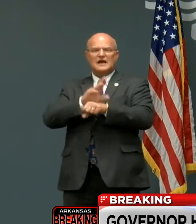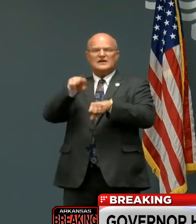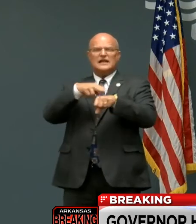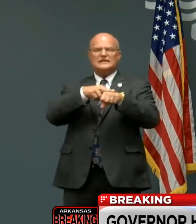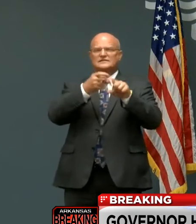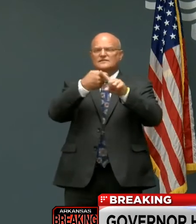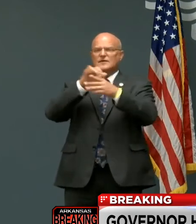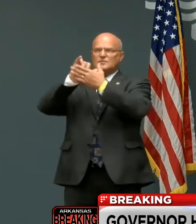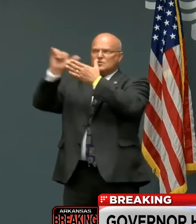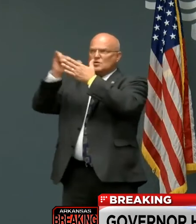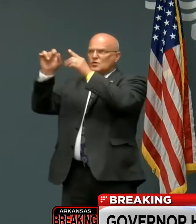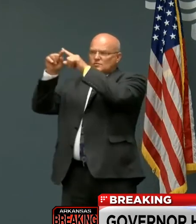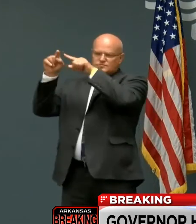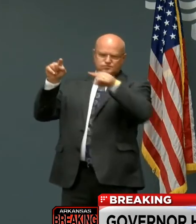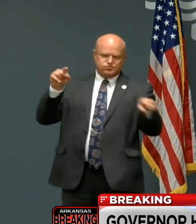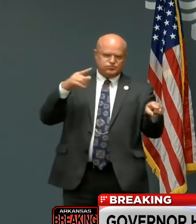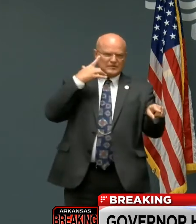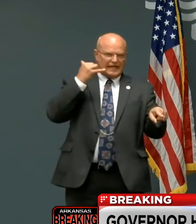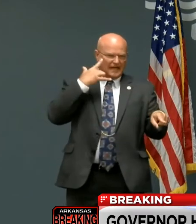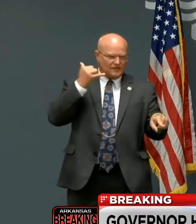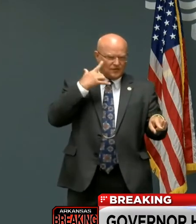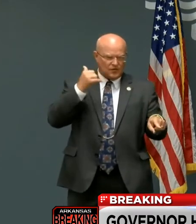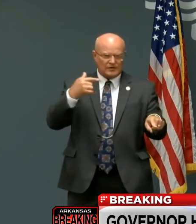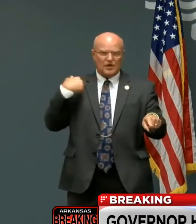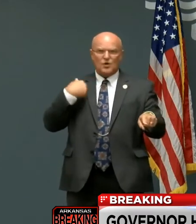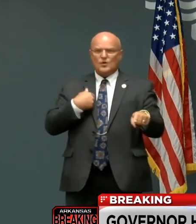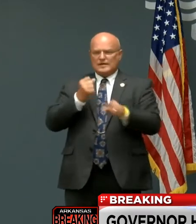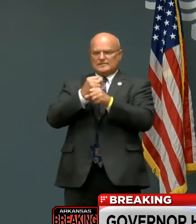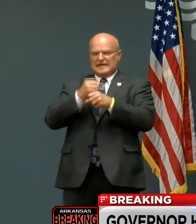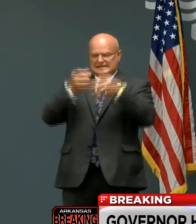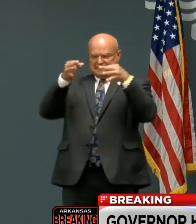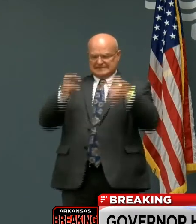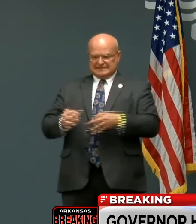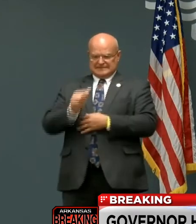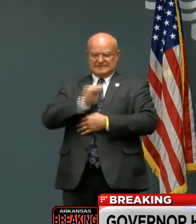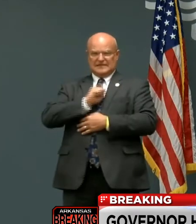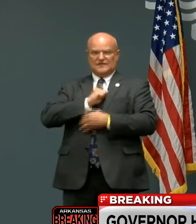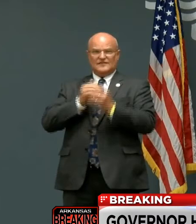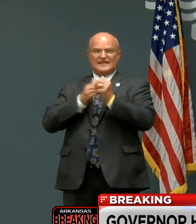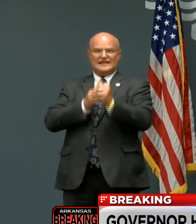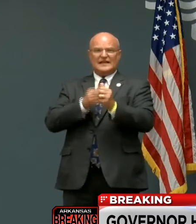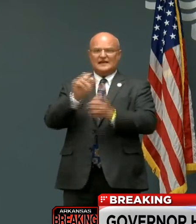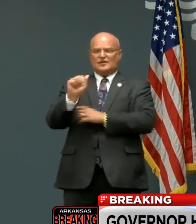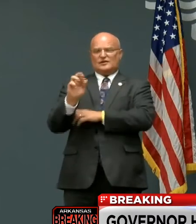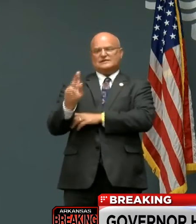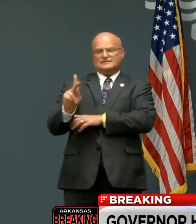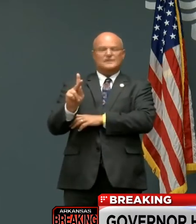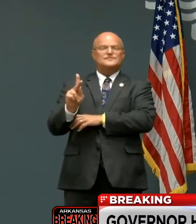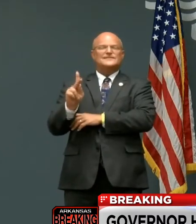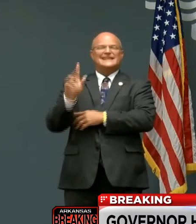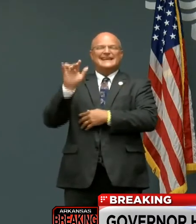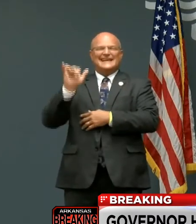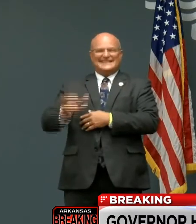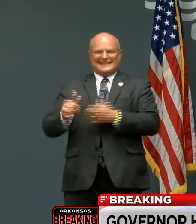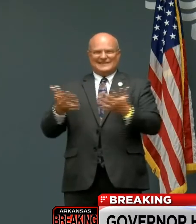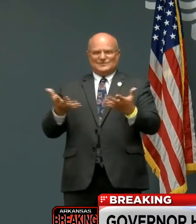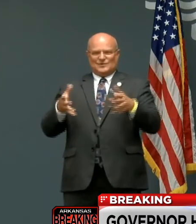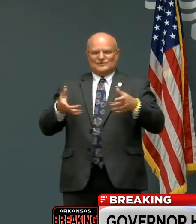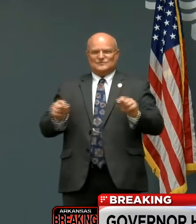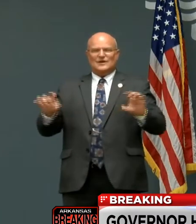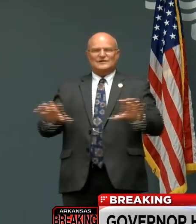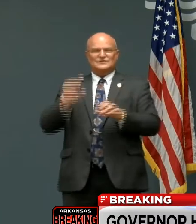York to the state of California, and we have to make decisions that guide us, and that's what we are trying to do every